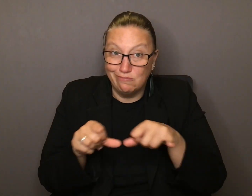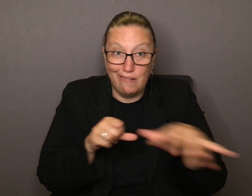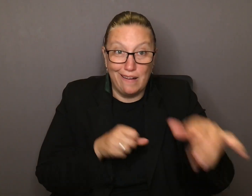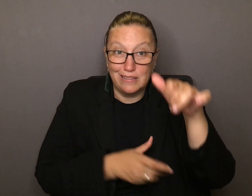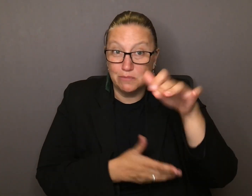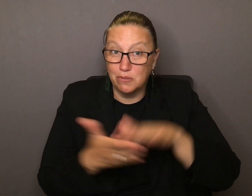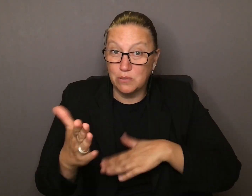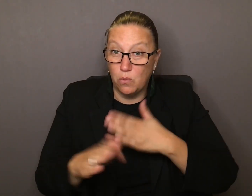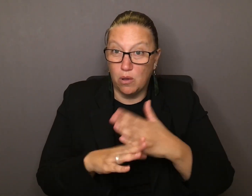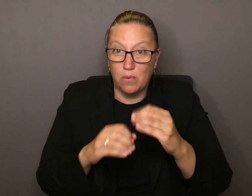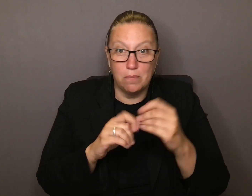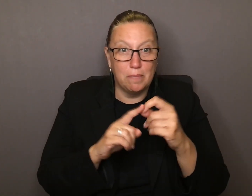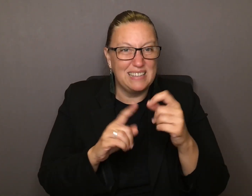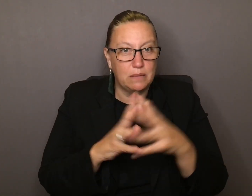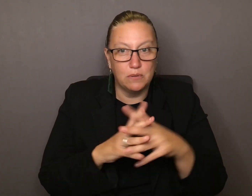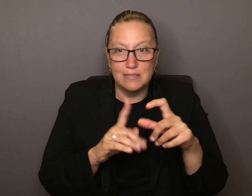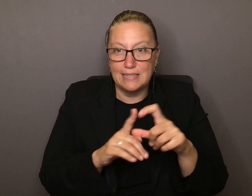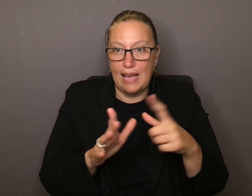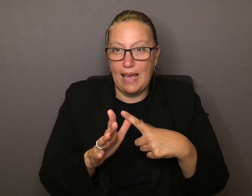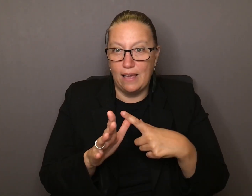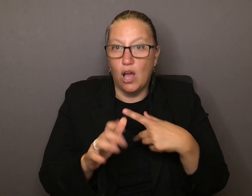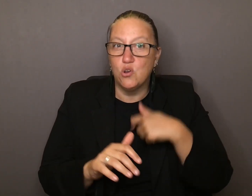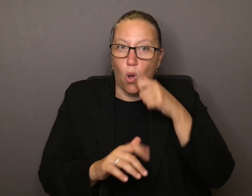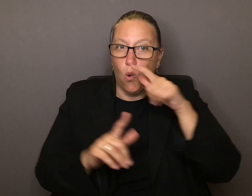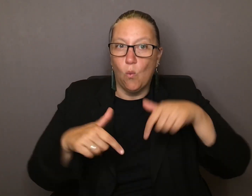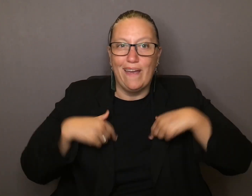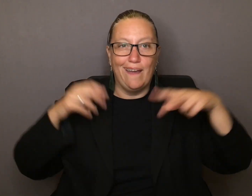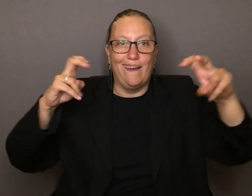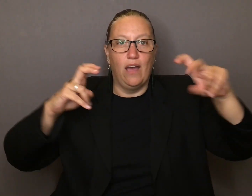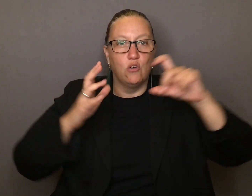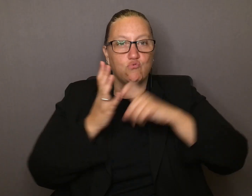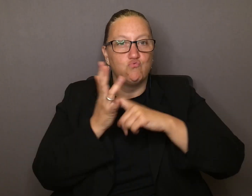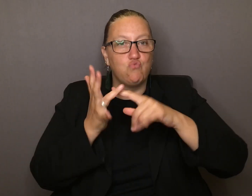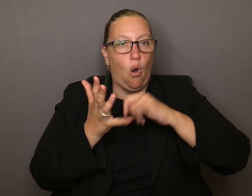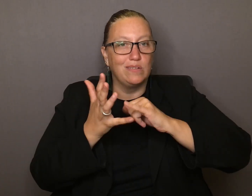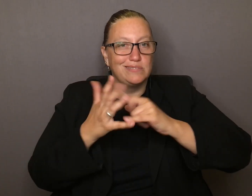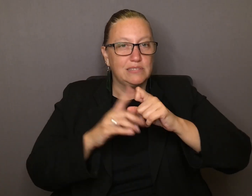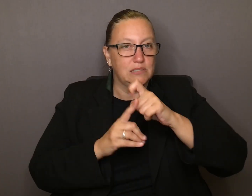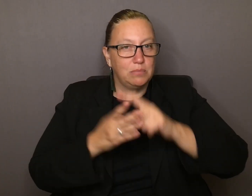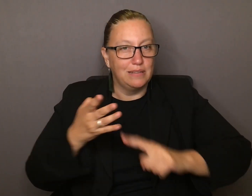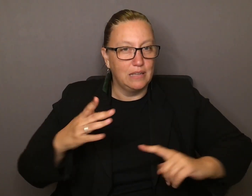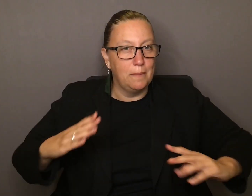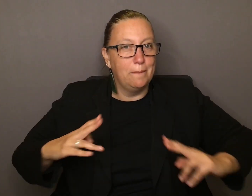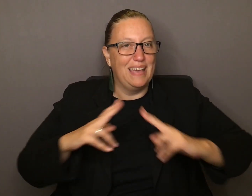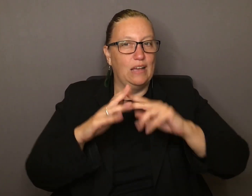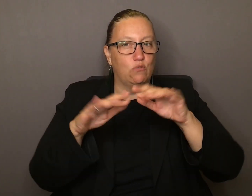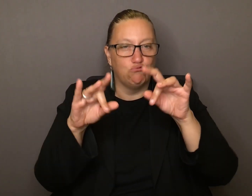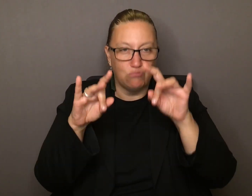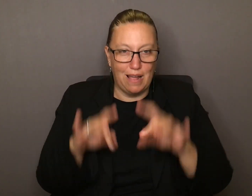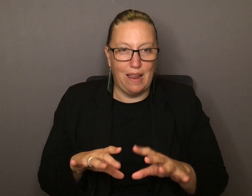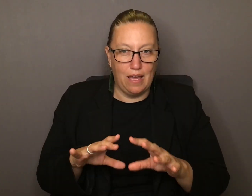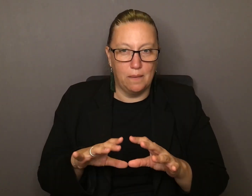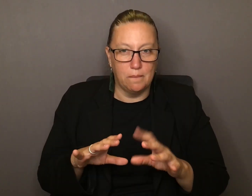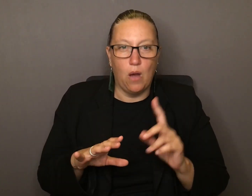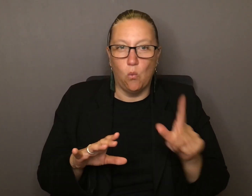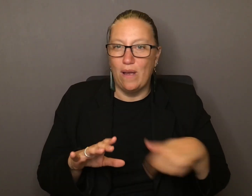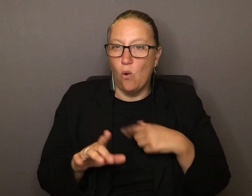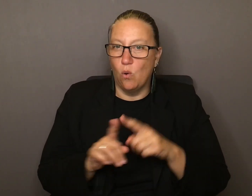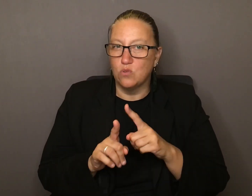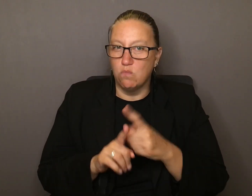with PWDA. I know that we're the cross-disability peak in Australia. We're really also proud that we're now the official